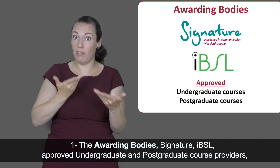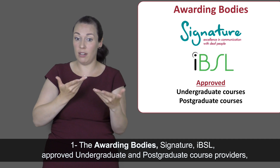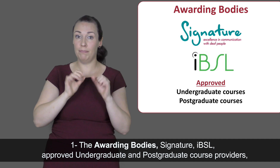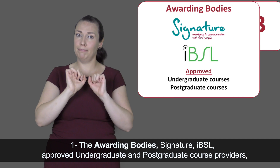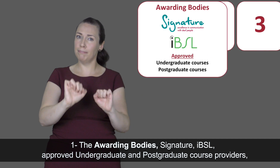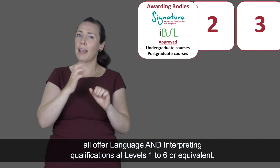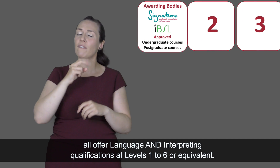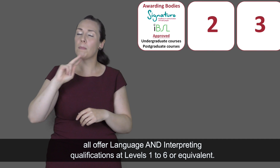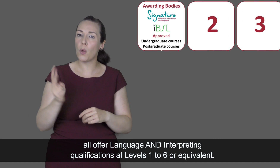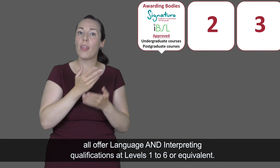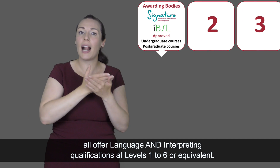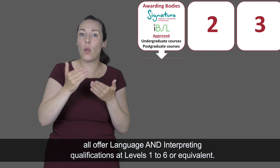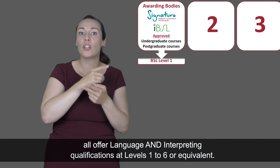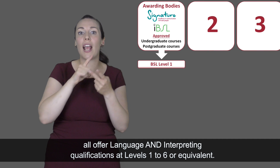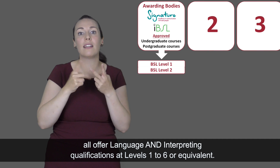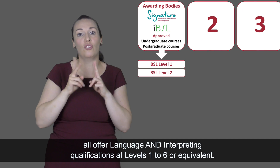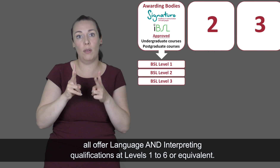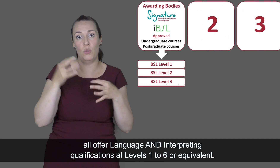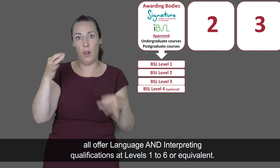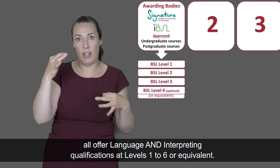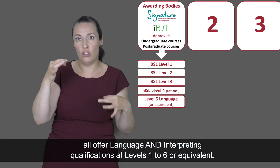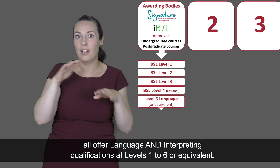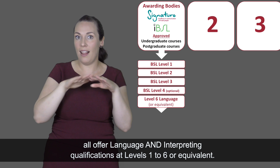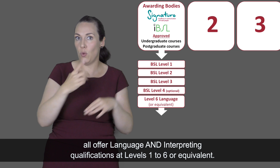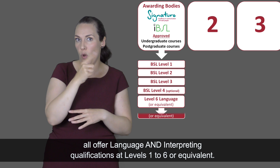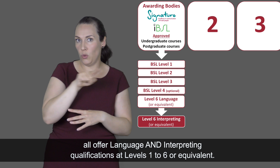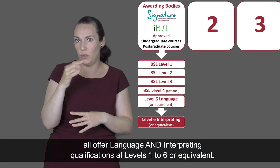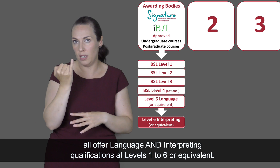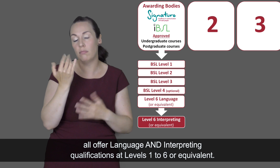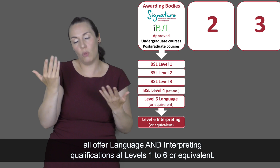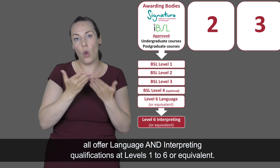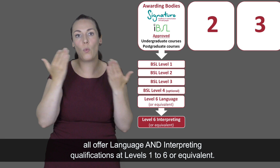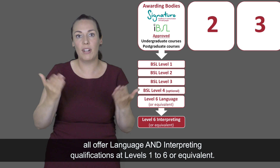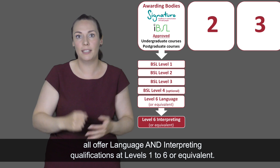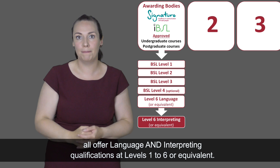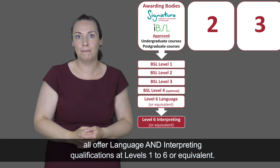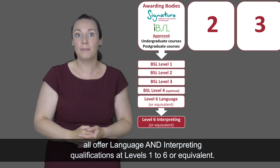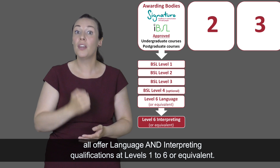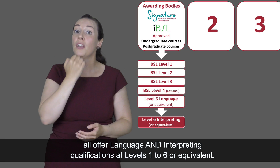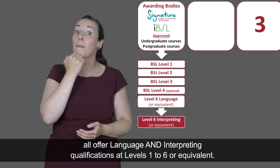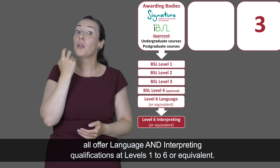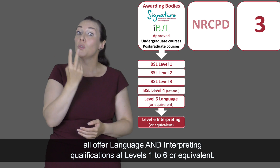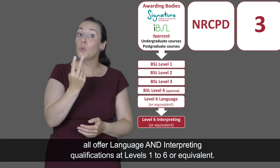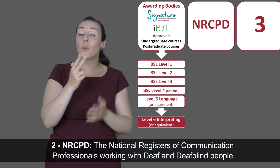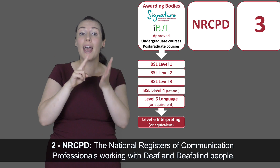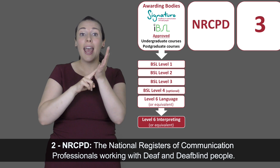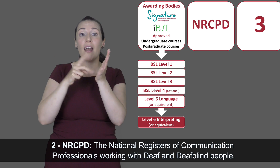course providers. All offer language and interpreting qualifications at levels 1 to 6 or equivalent. Number